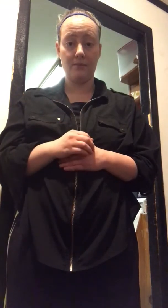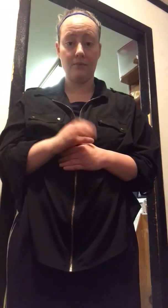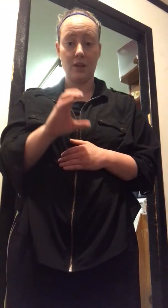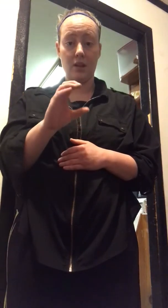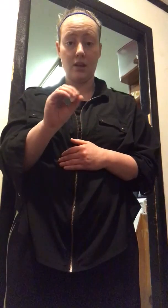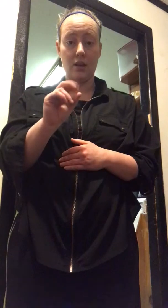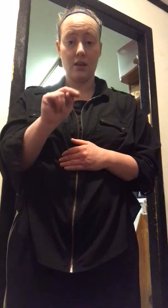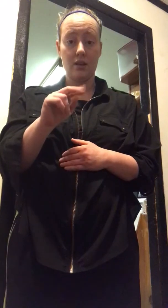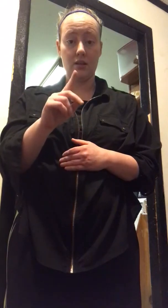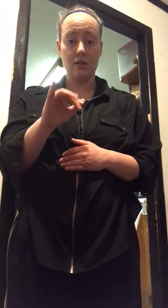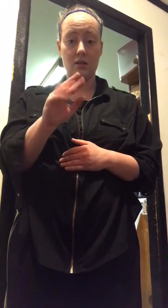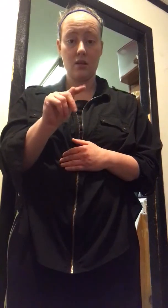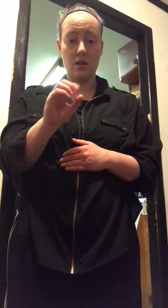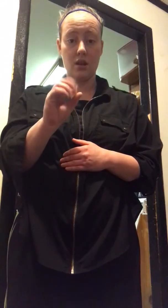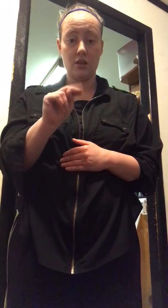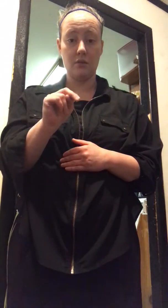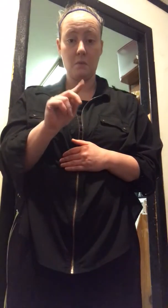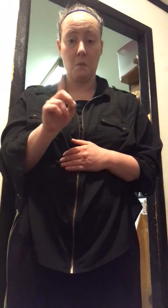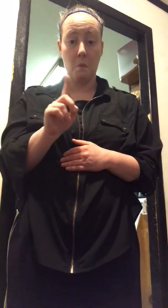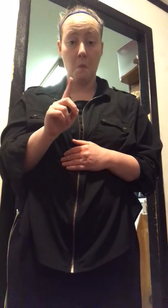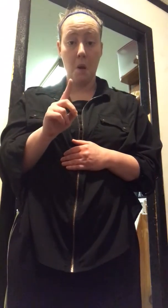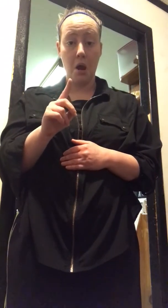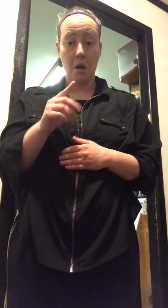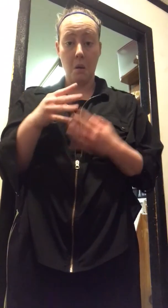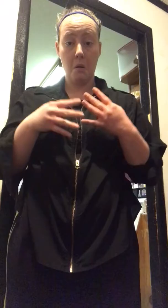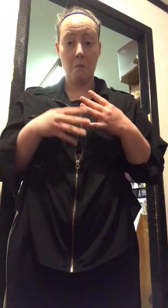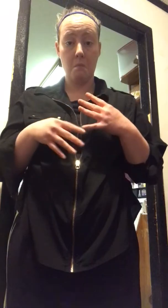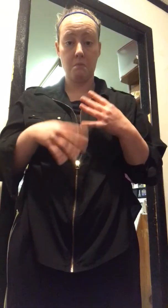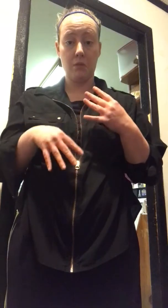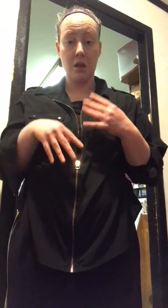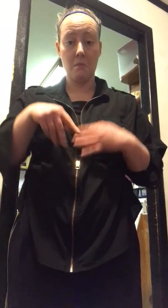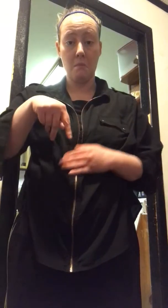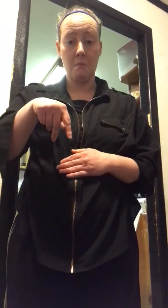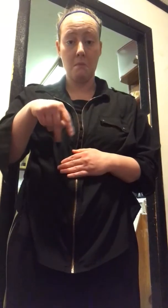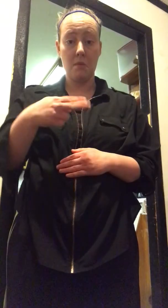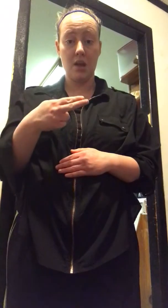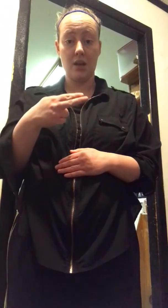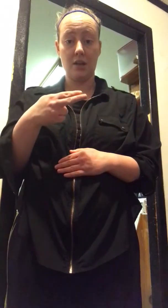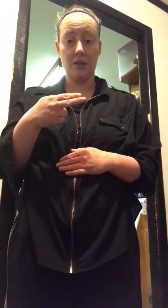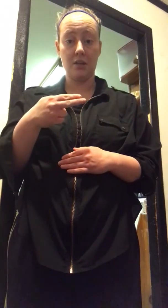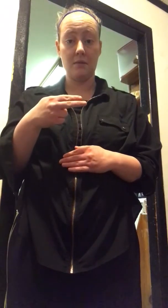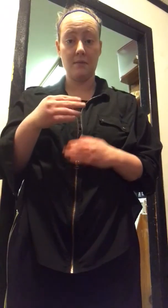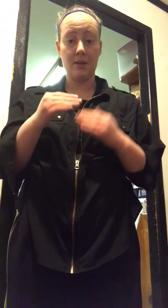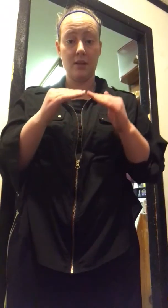condition where the blood pH is below 7.35.